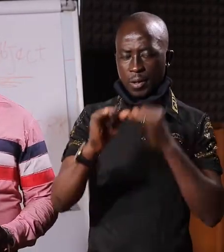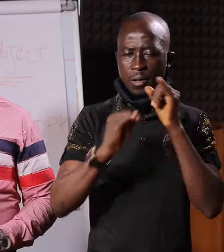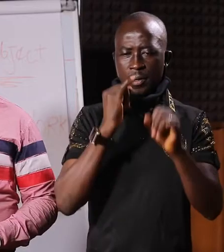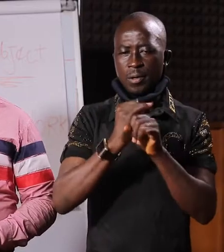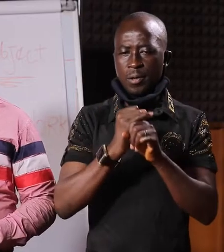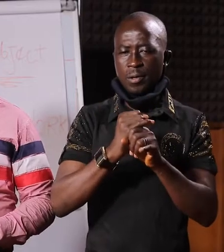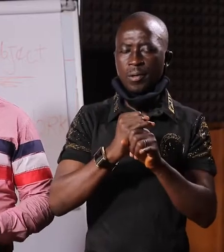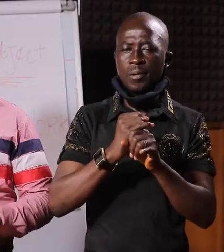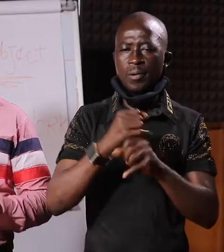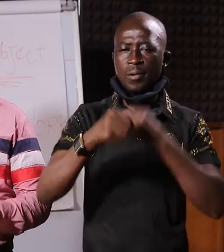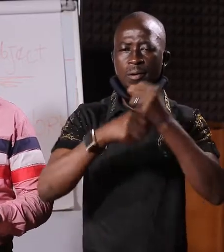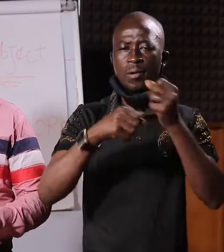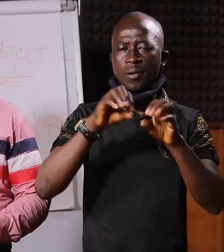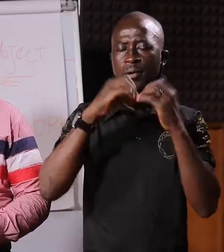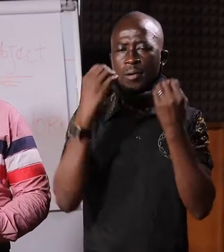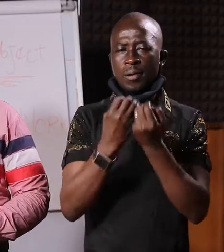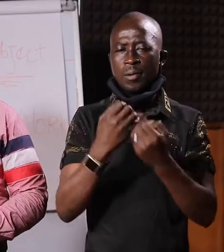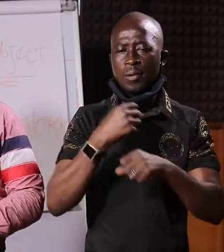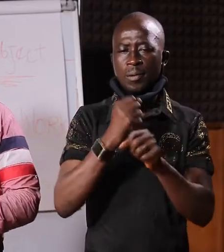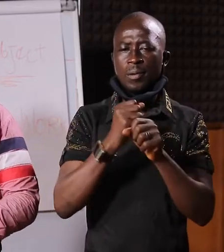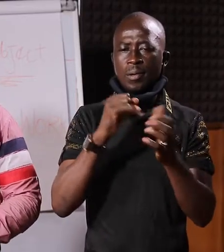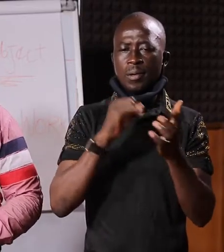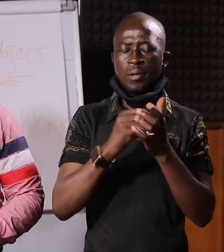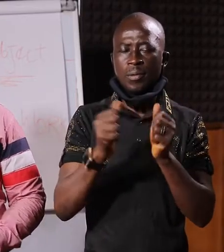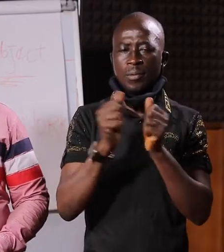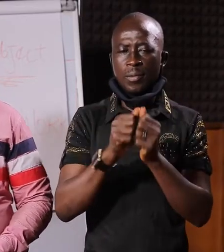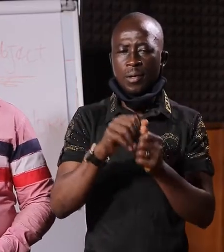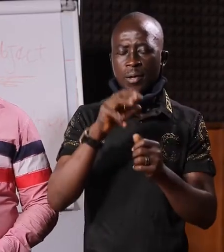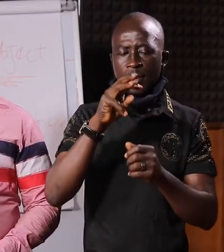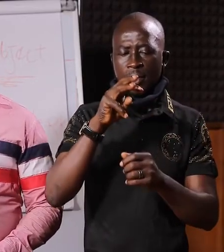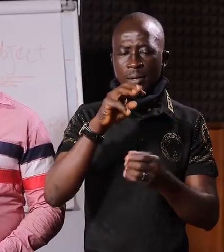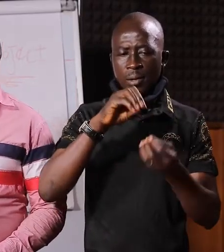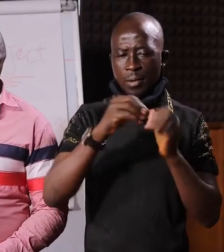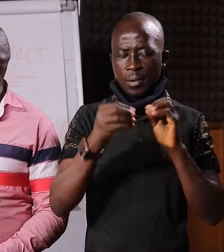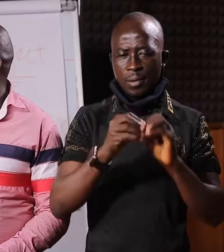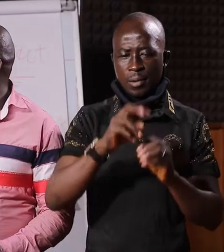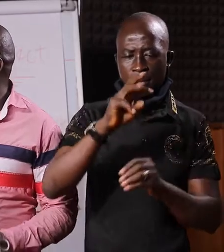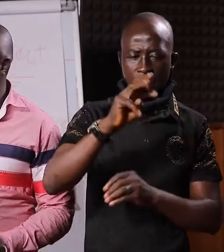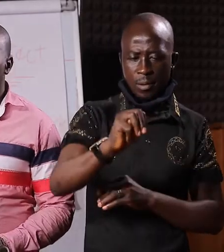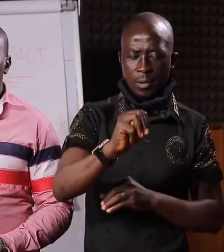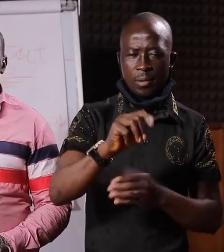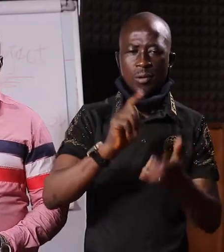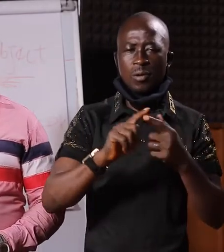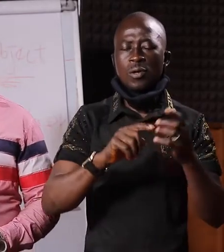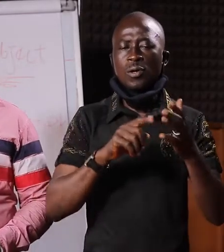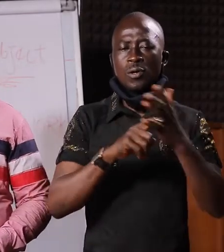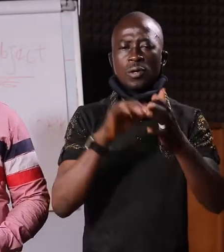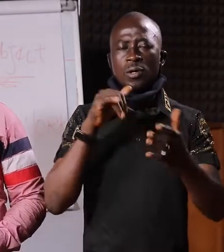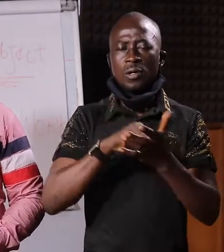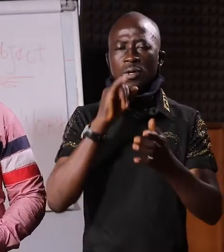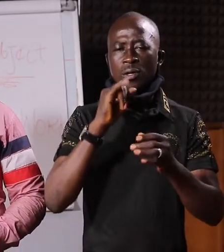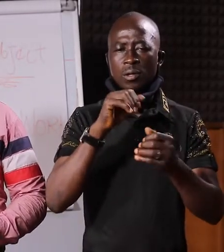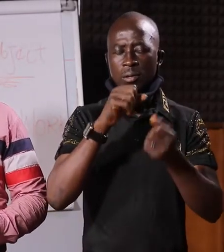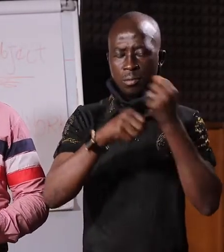Standard Organization make the screw with number M to show that it is standard. For